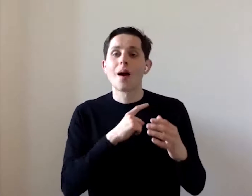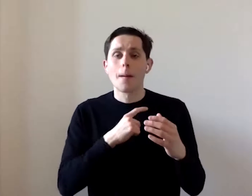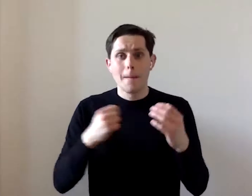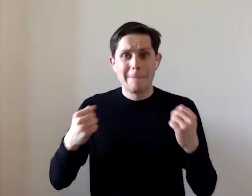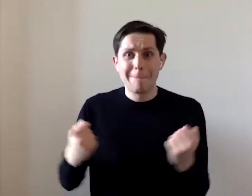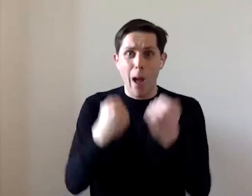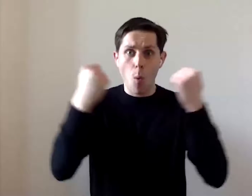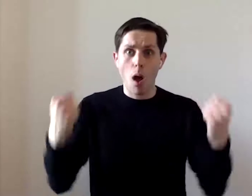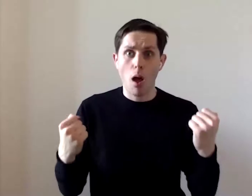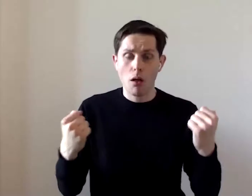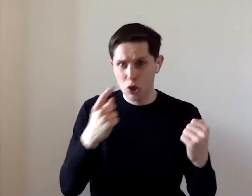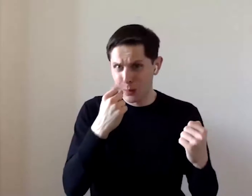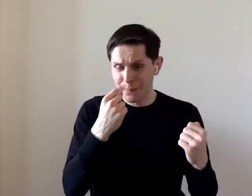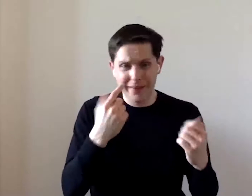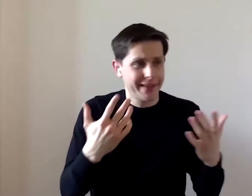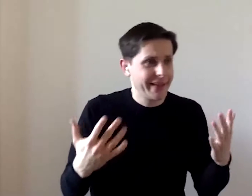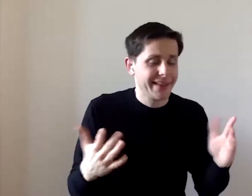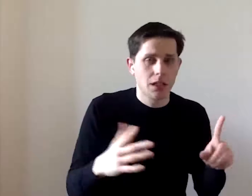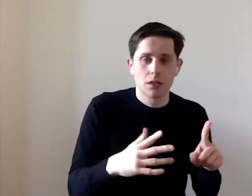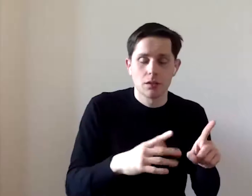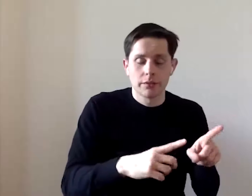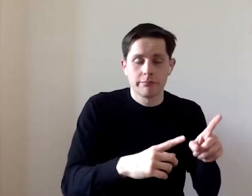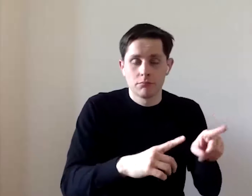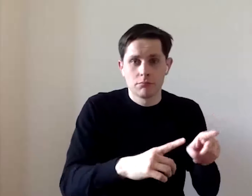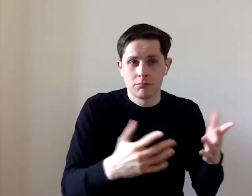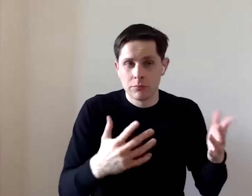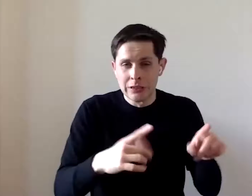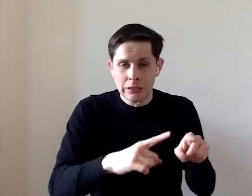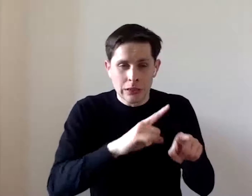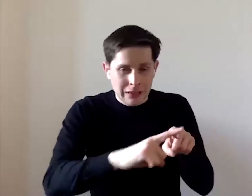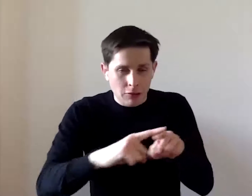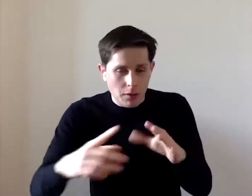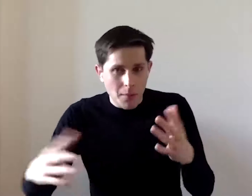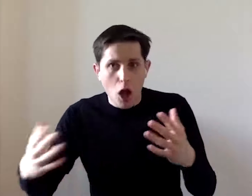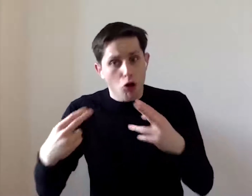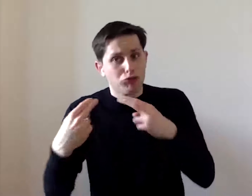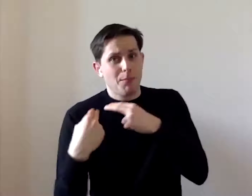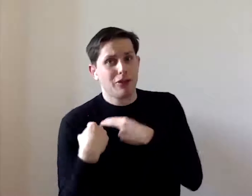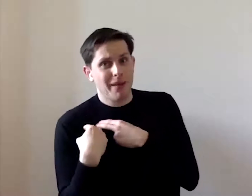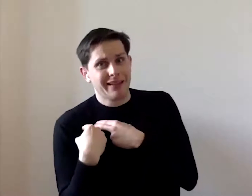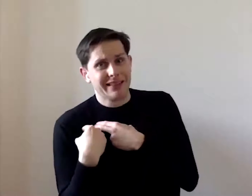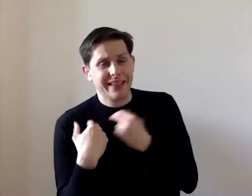power occupies a lot of different places. But in terms of responsibility, I don't think we can really